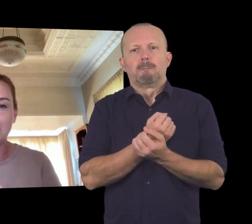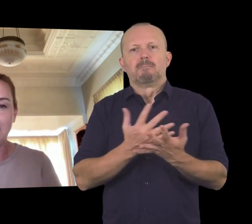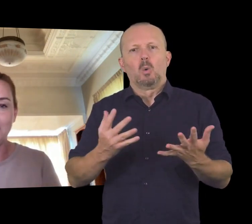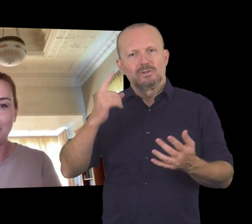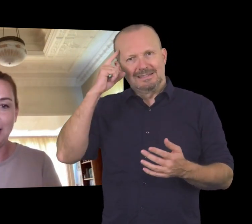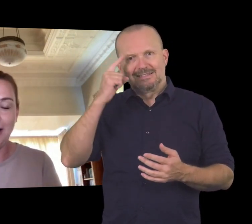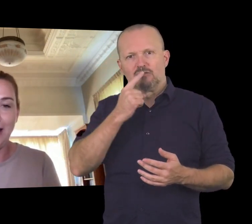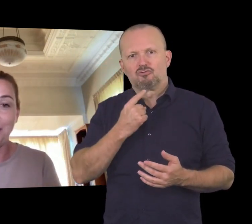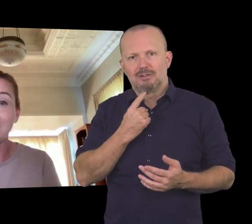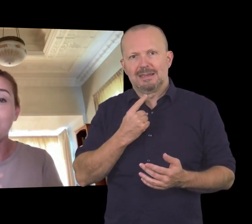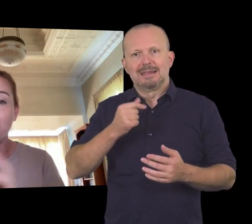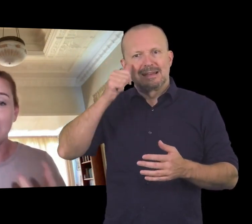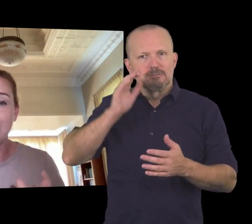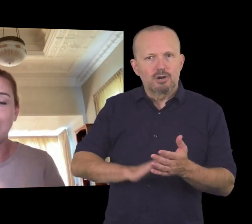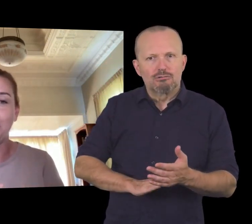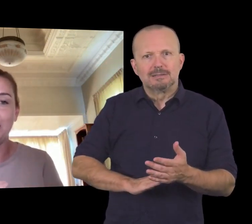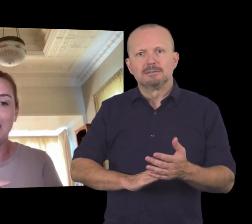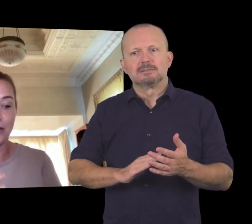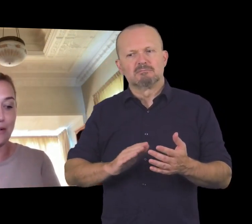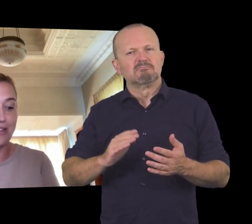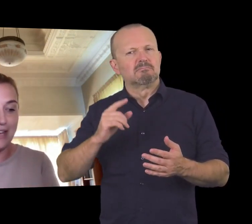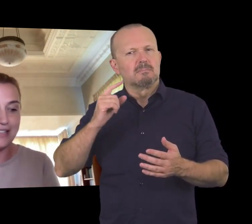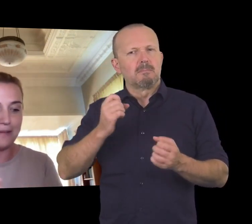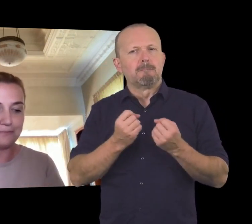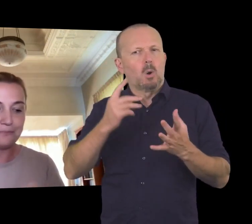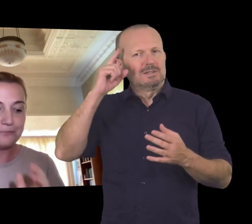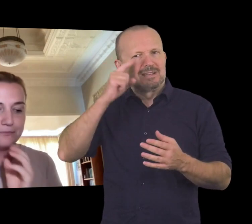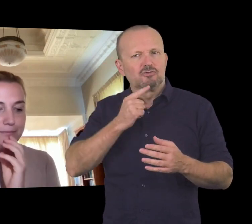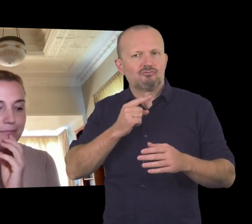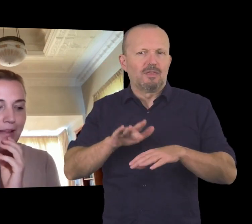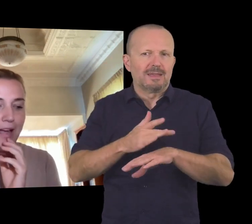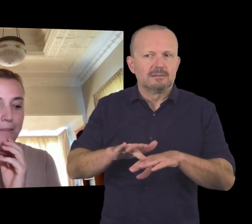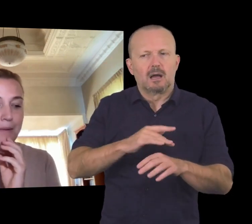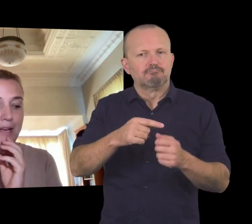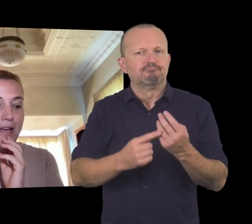for multisensory experiences, multisensory theatre.